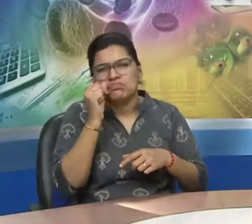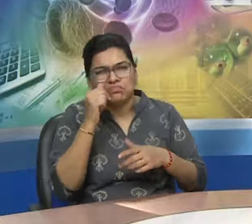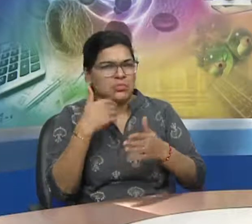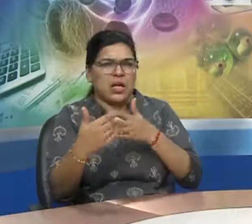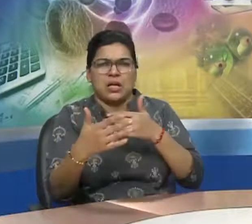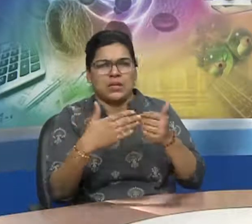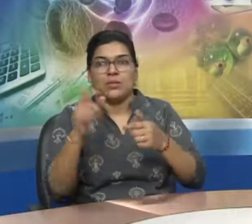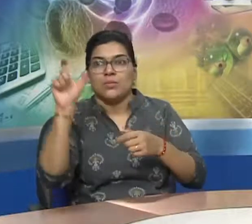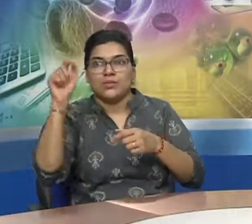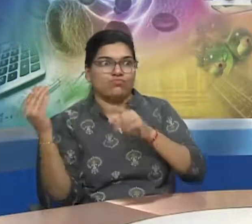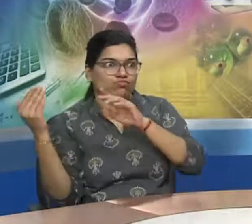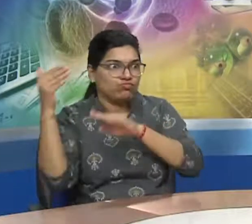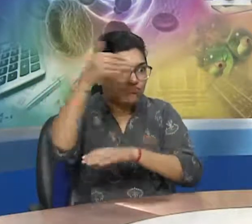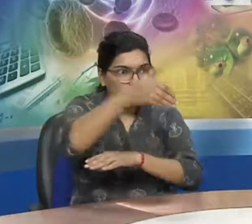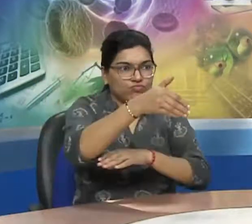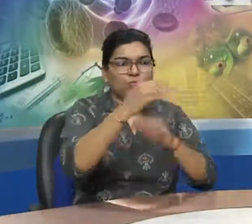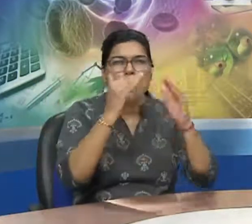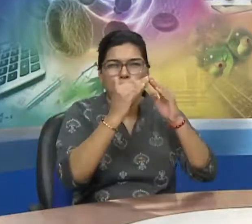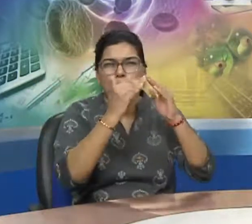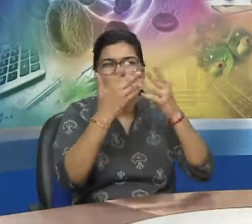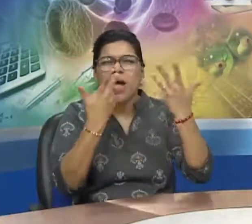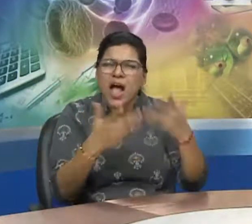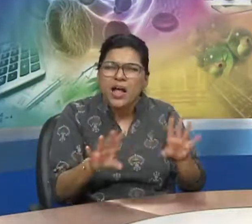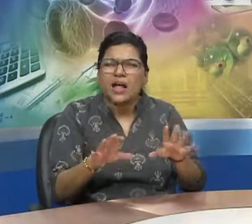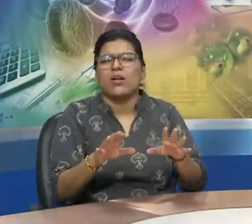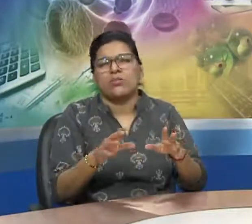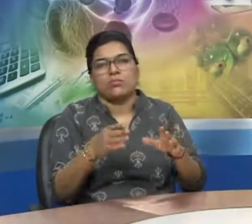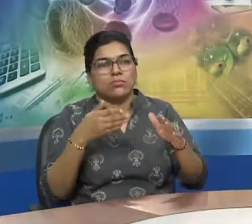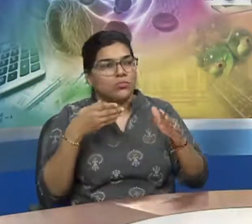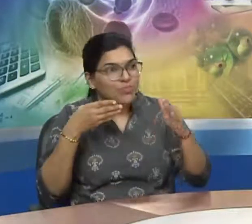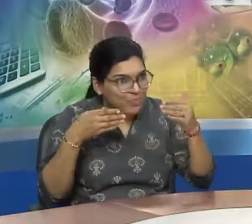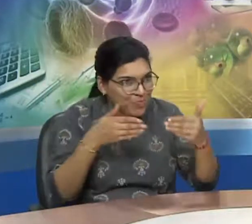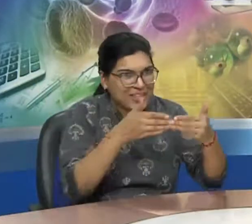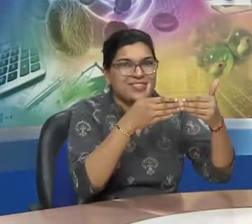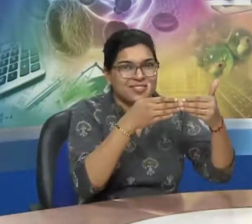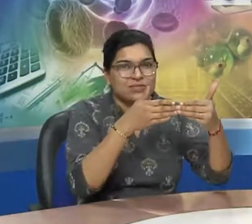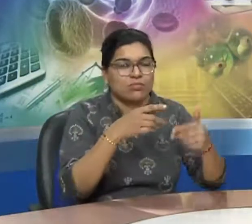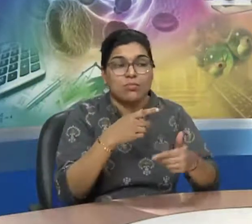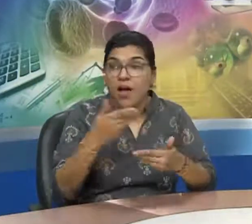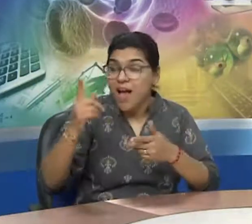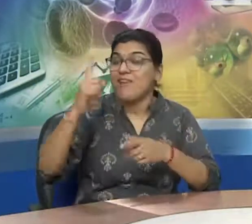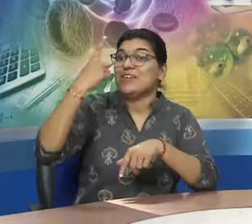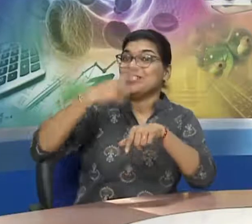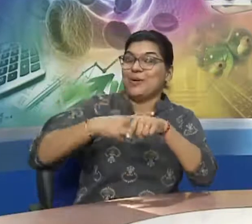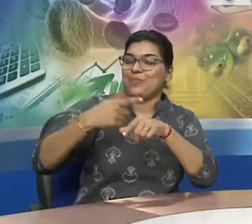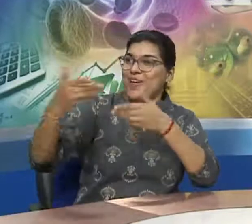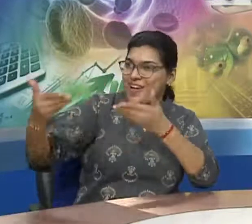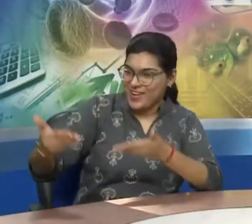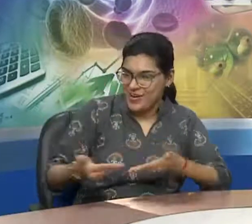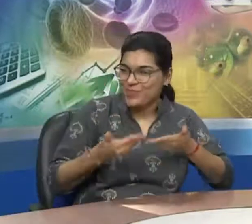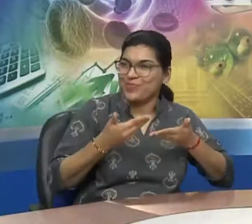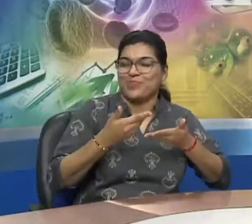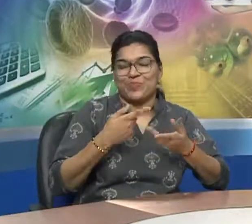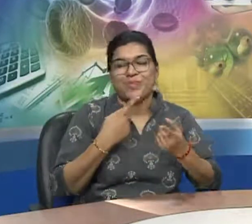One is no longer welcome if he or she visits someone very often.